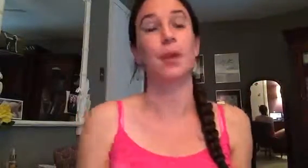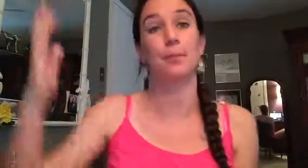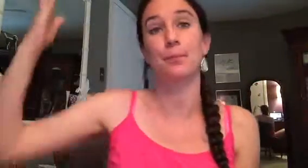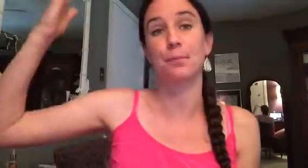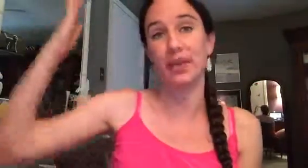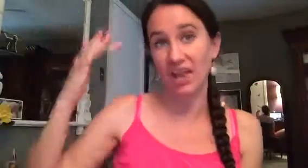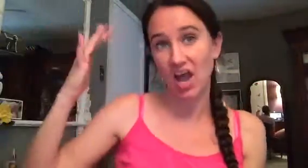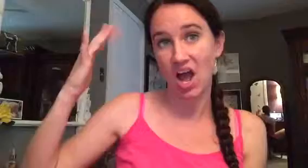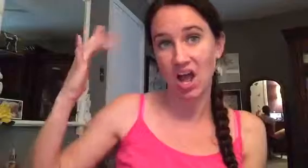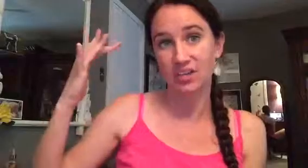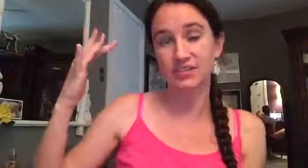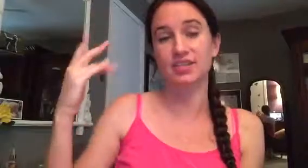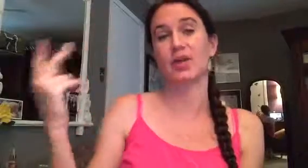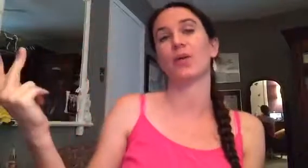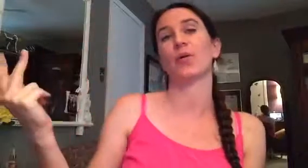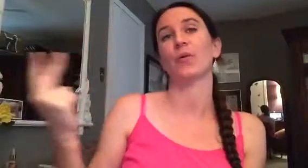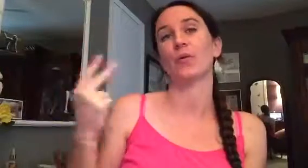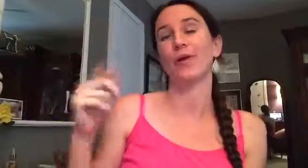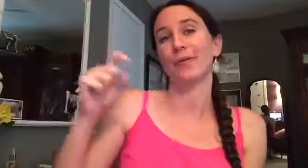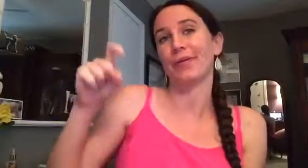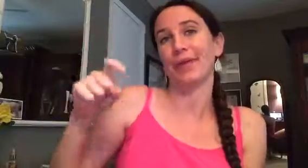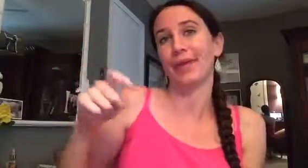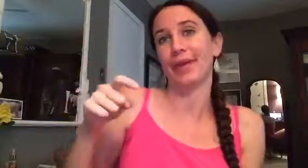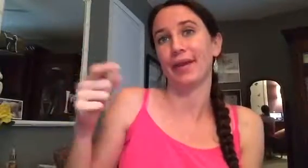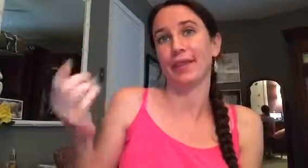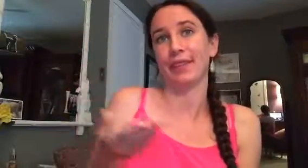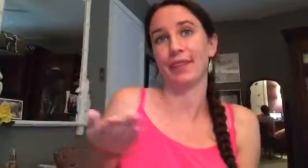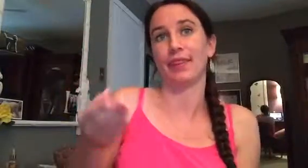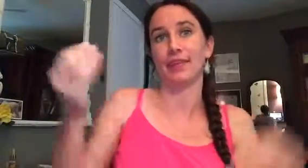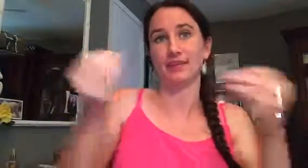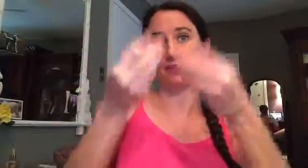because we'll need this information at the end.